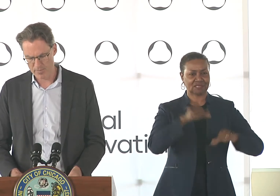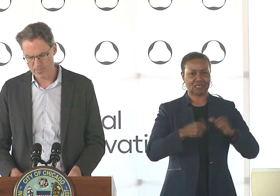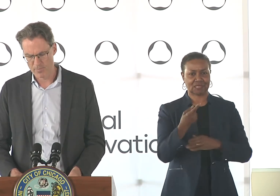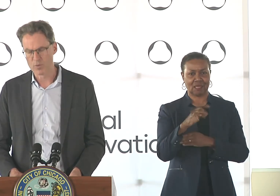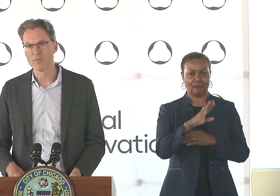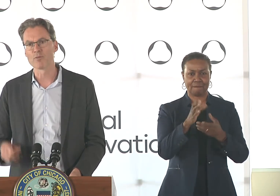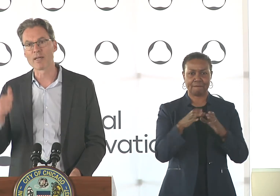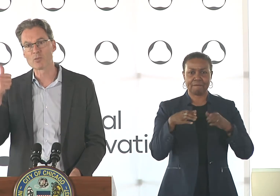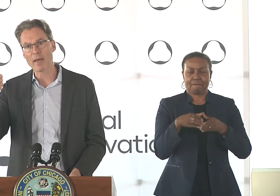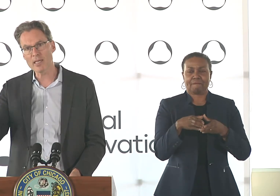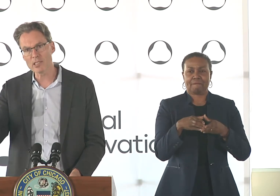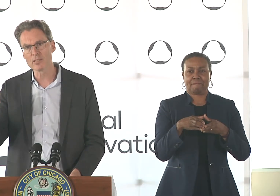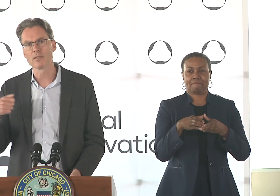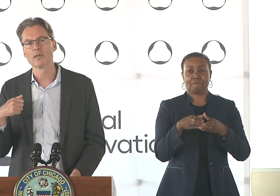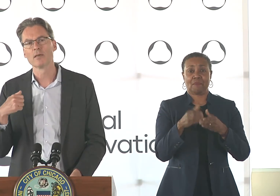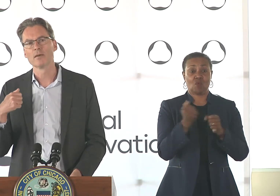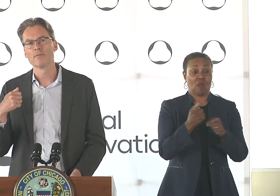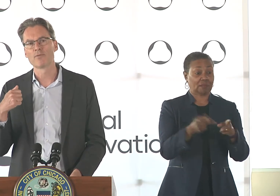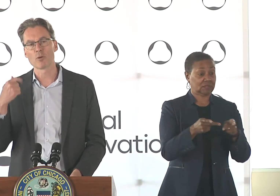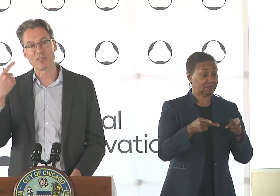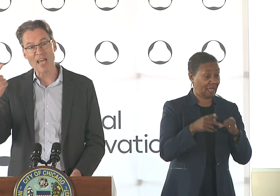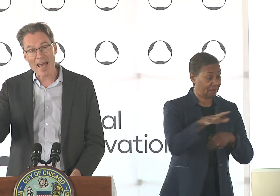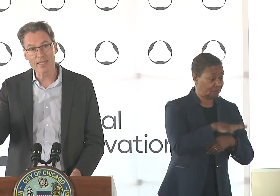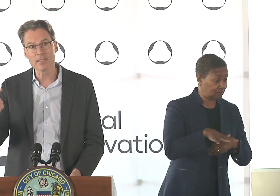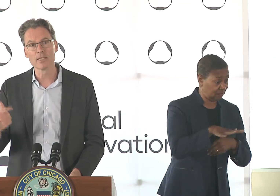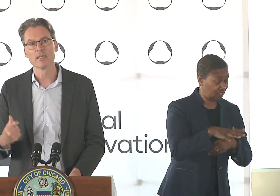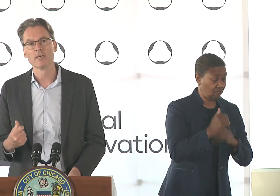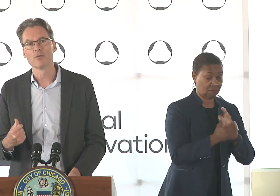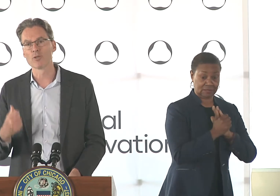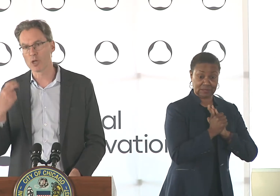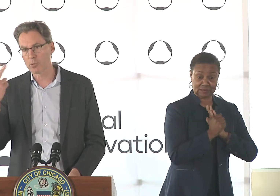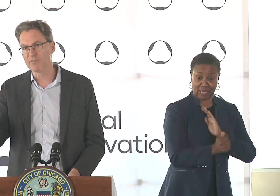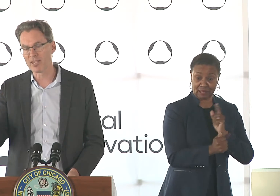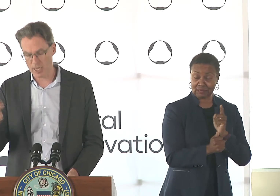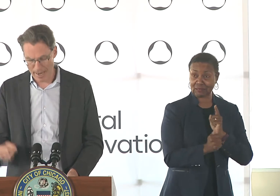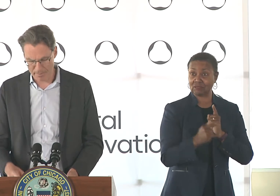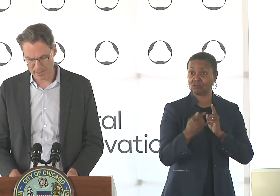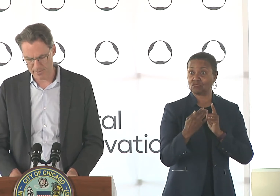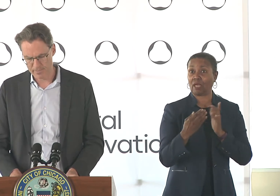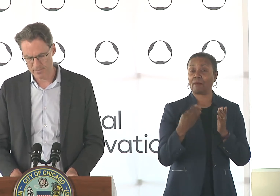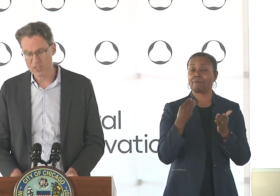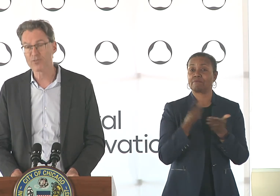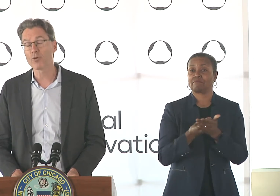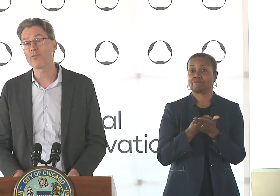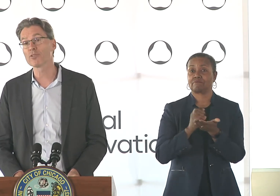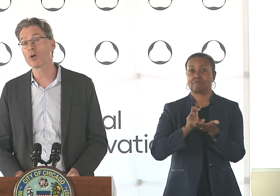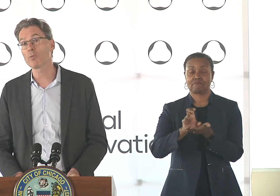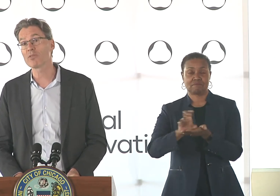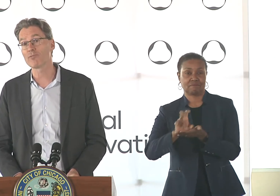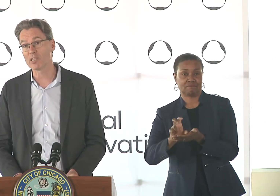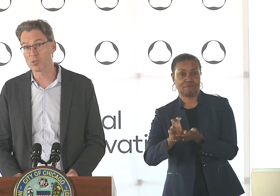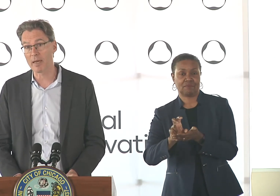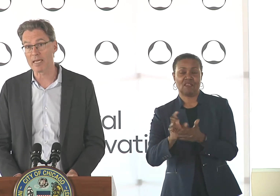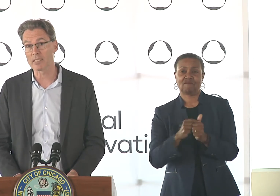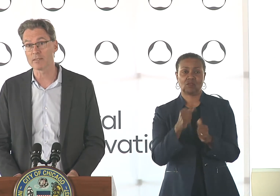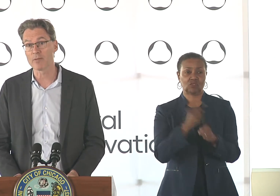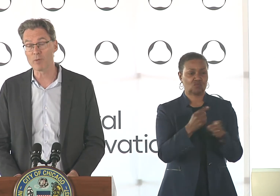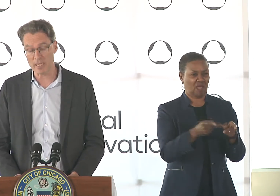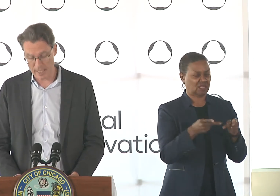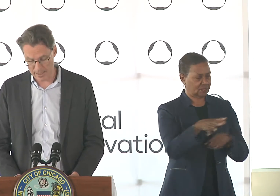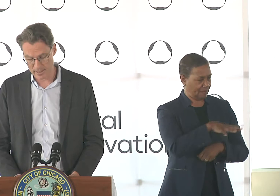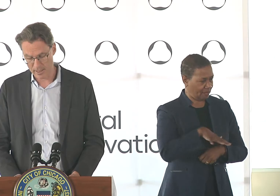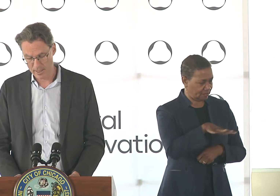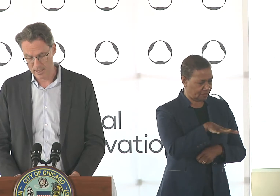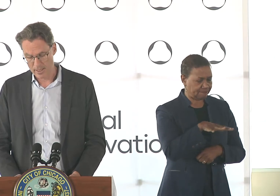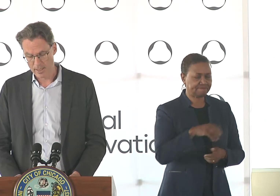hub. You have the right space, you have to talk about talent, we also talk about venture capital. Let's first talk about the right space that